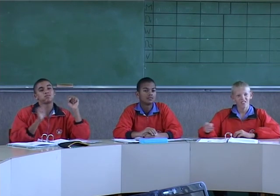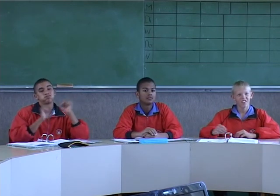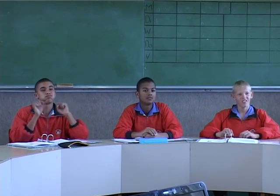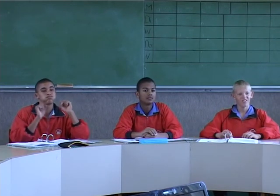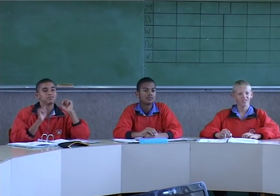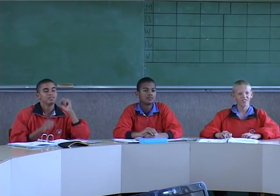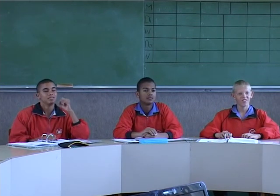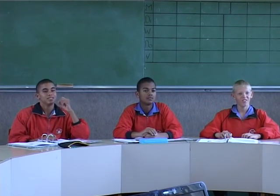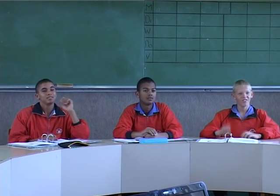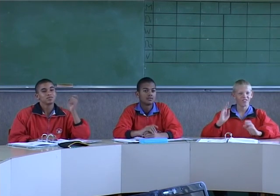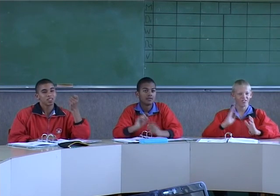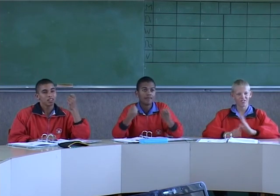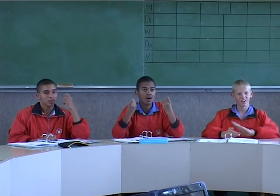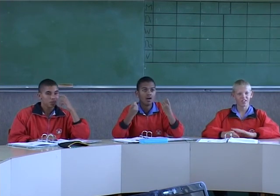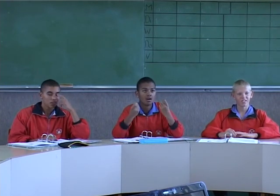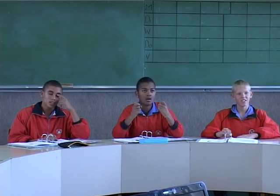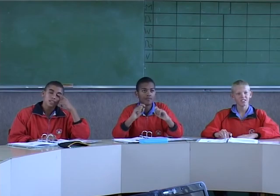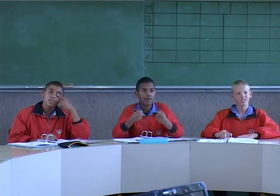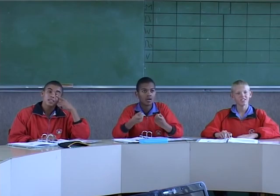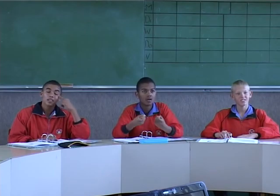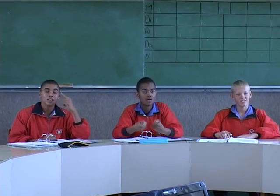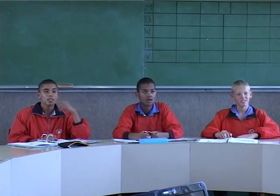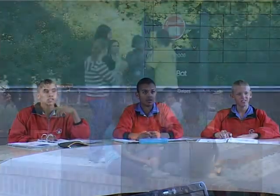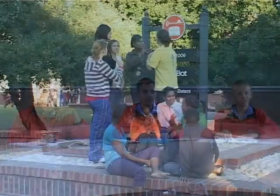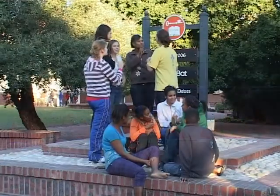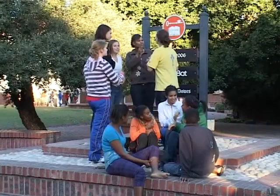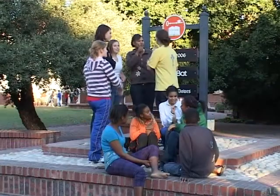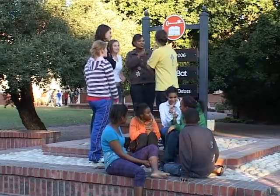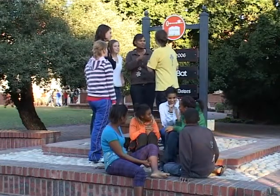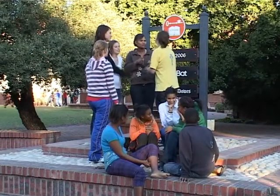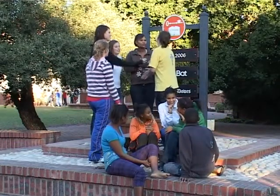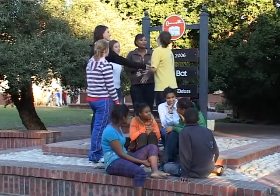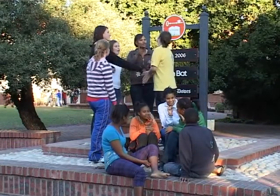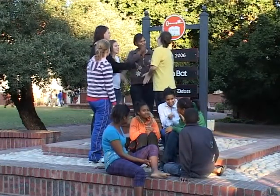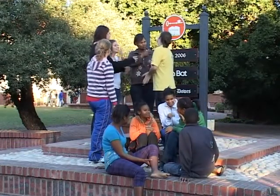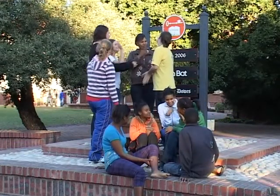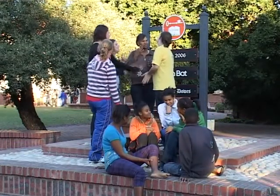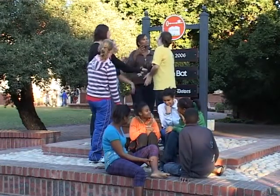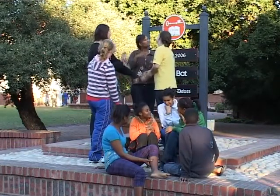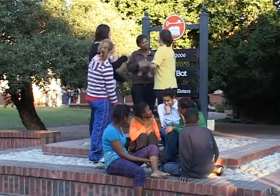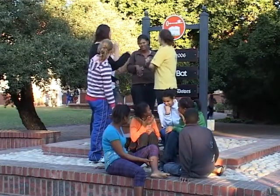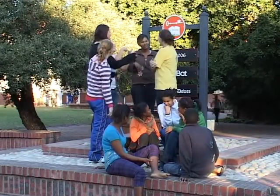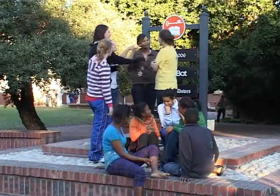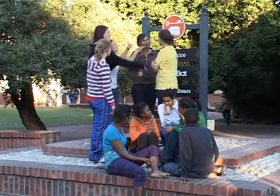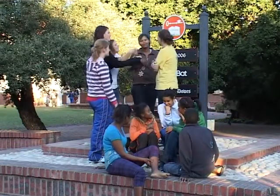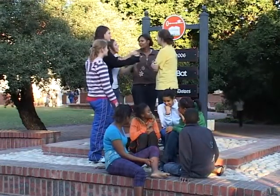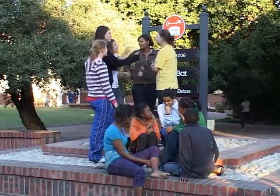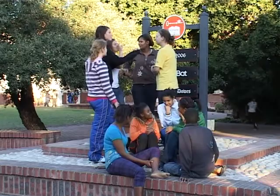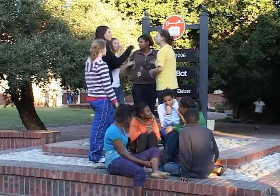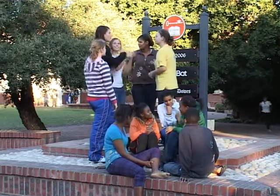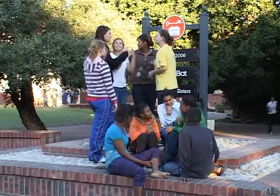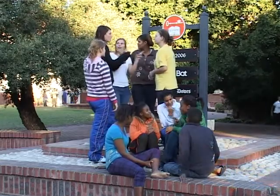requires unique and accessible education and services. At Delabat School for the Deaf, children have the access to